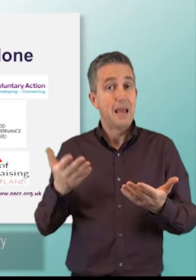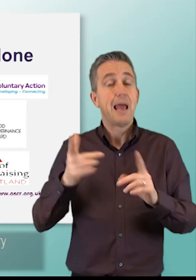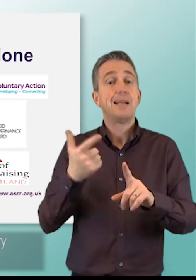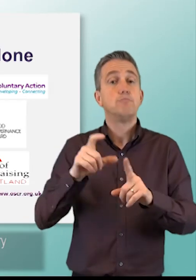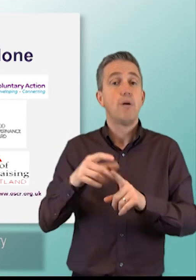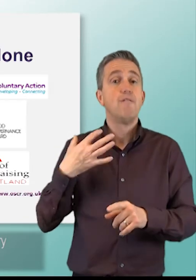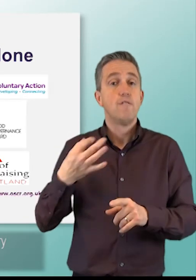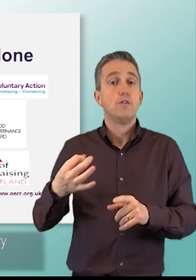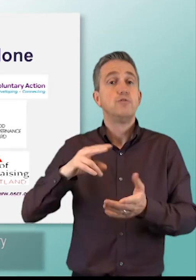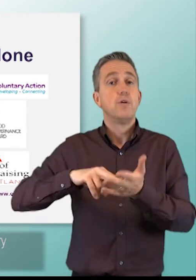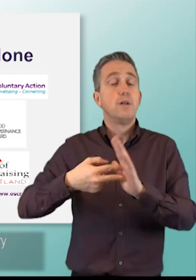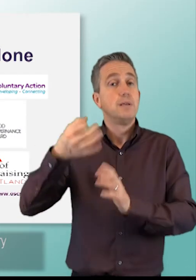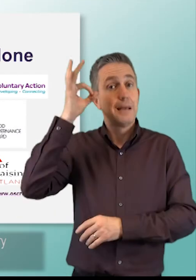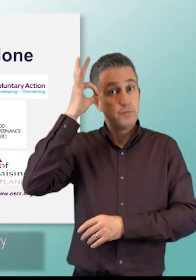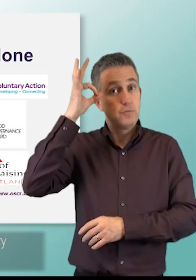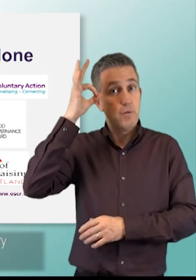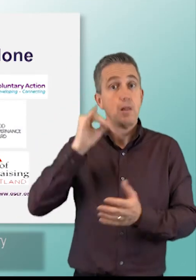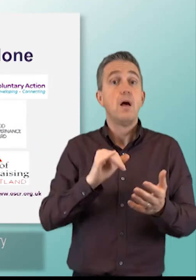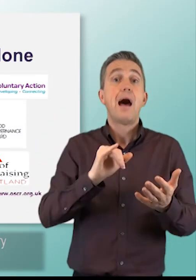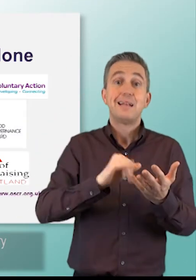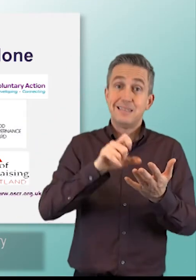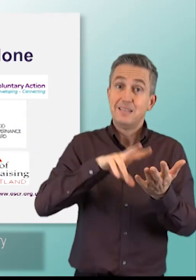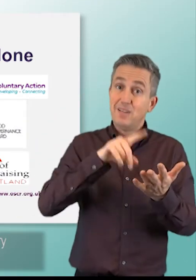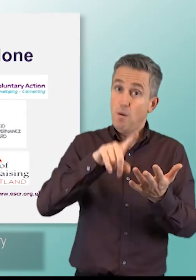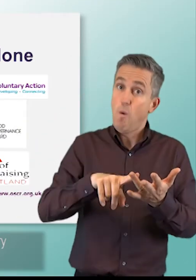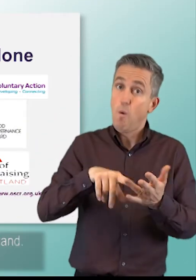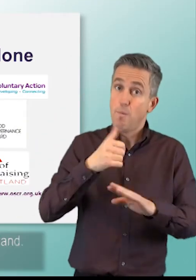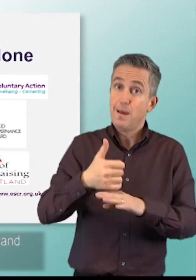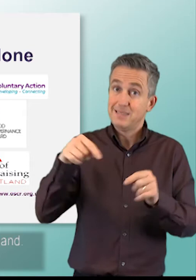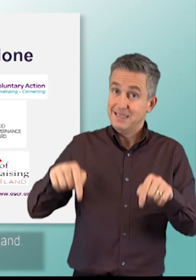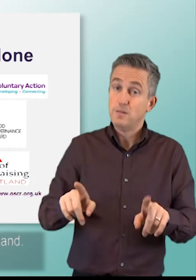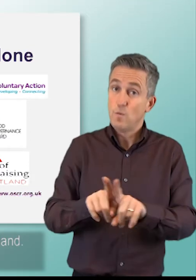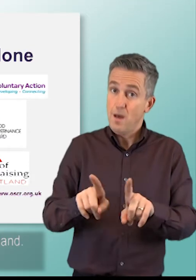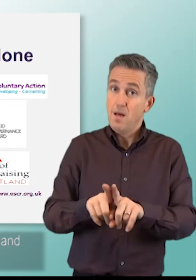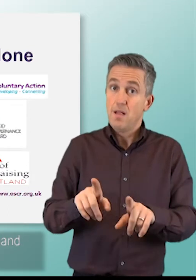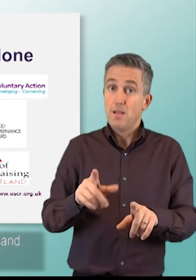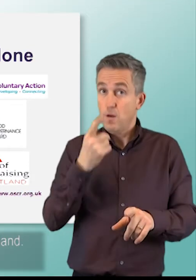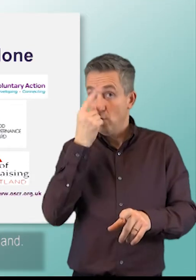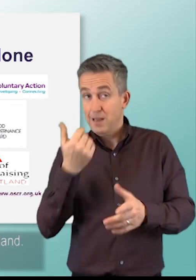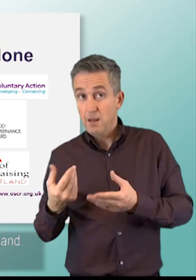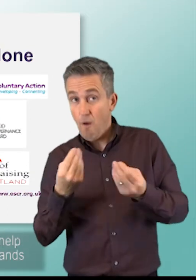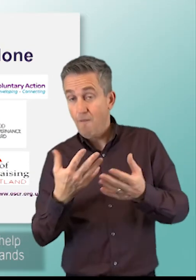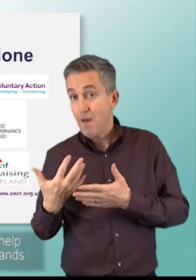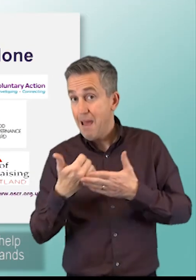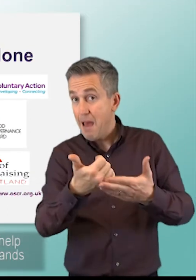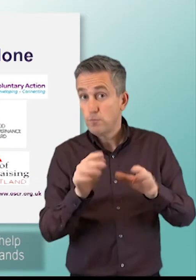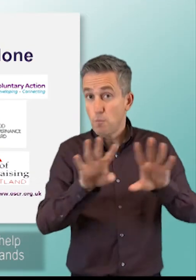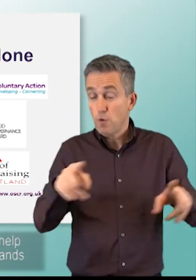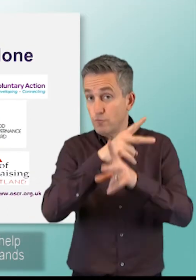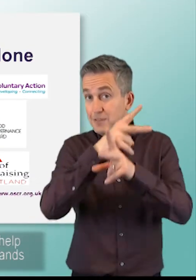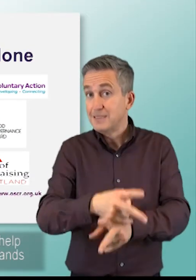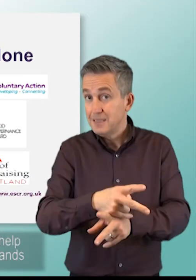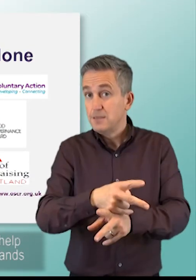by Edinburgh Voluntary Organisations Council. And indeed, SCVO are here as well, obviously, and they cover all of Scotland. There are a lot